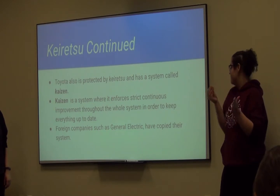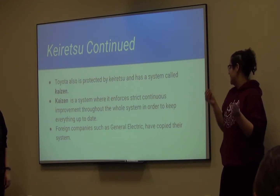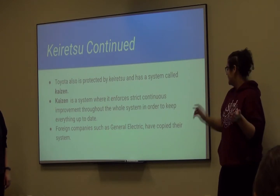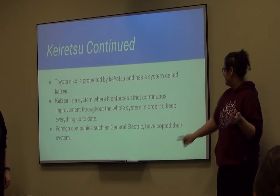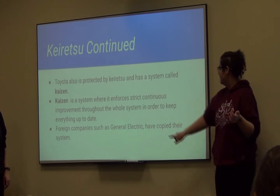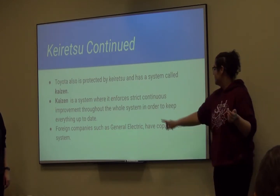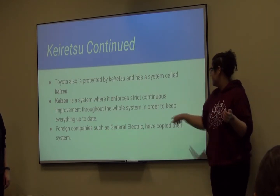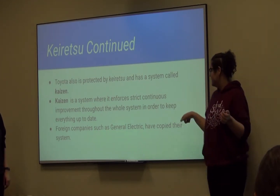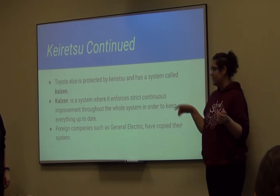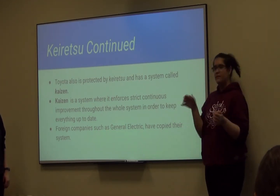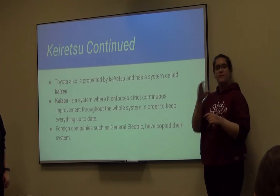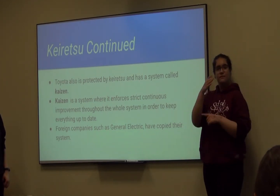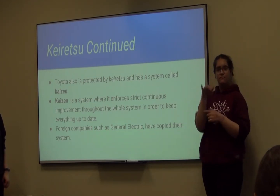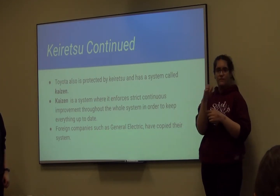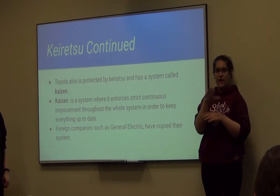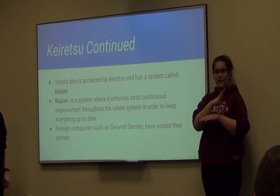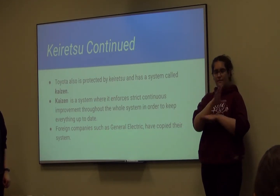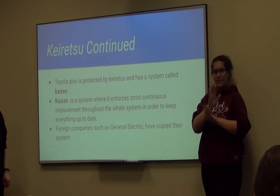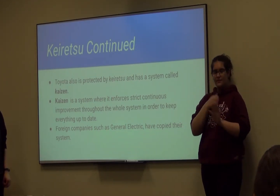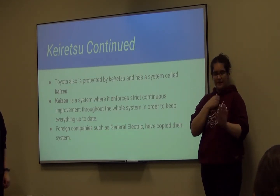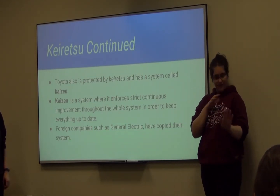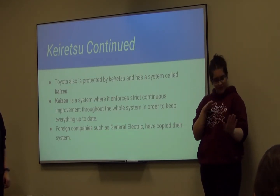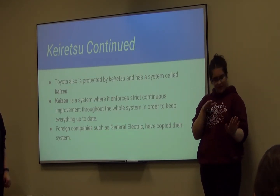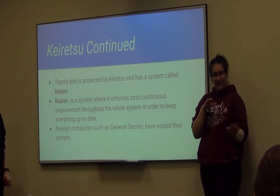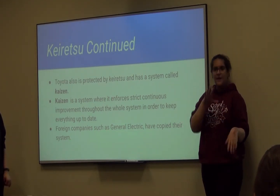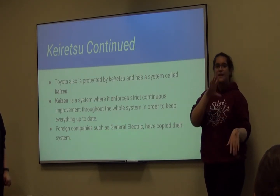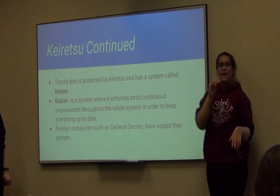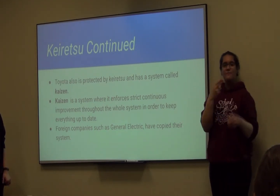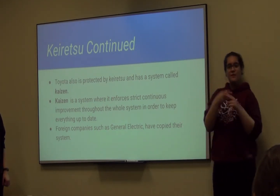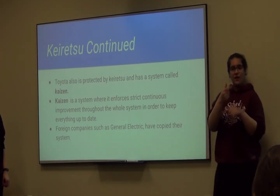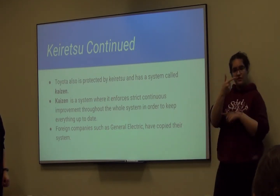For example, this was copied in other countries.